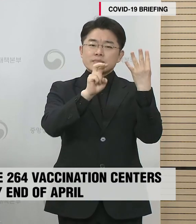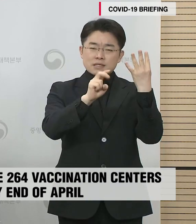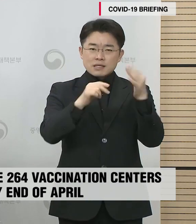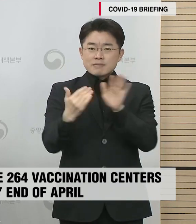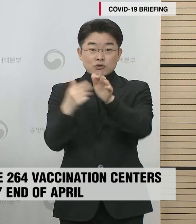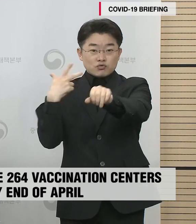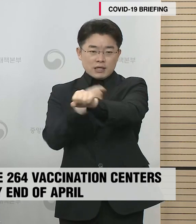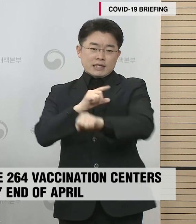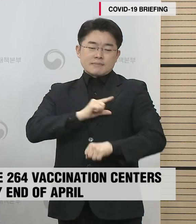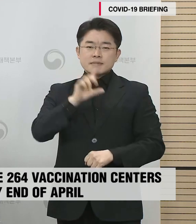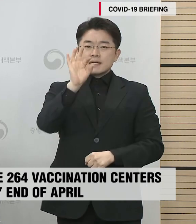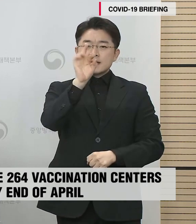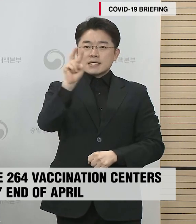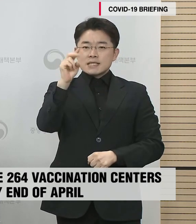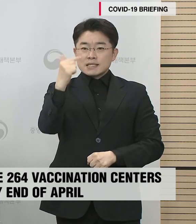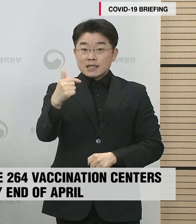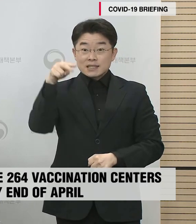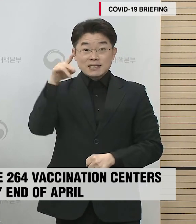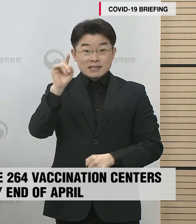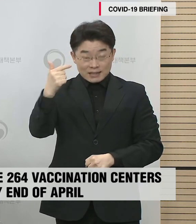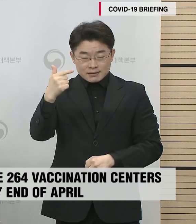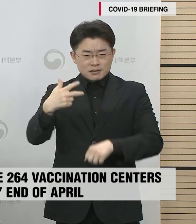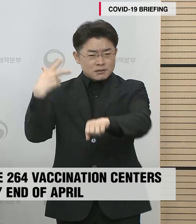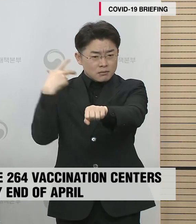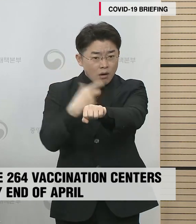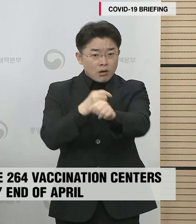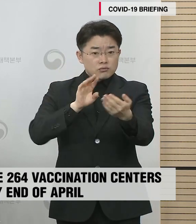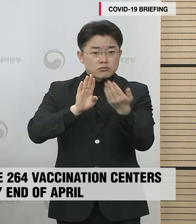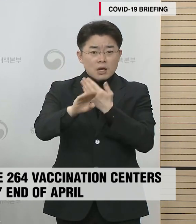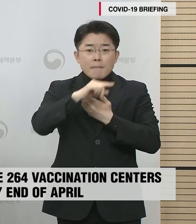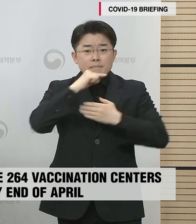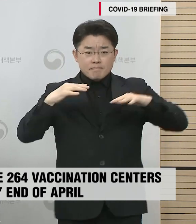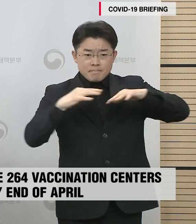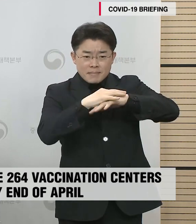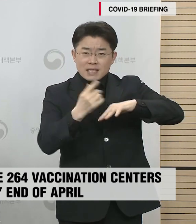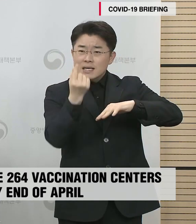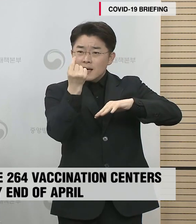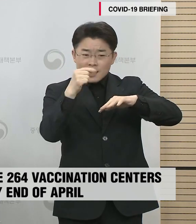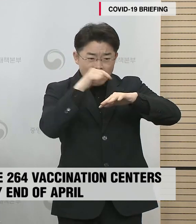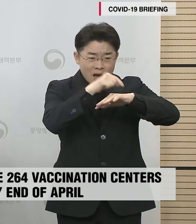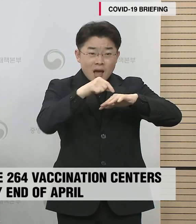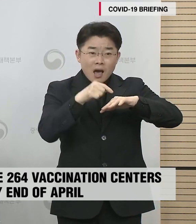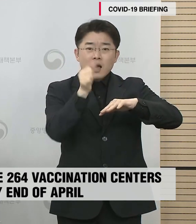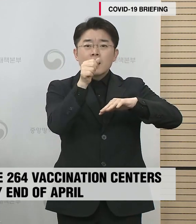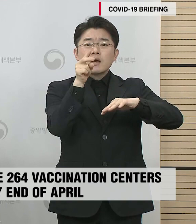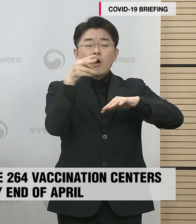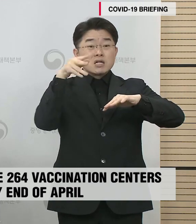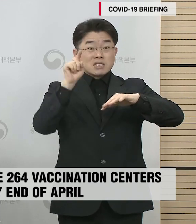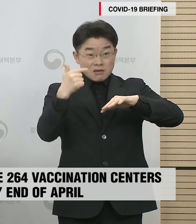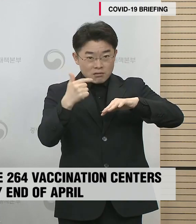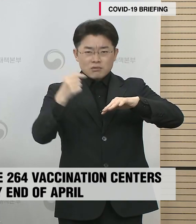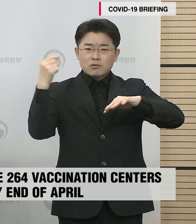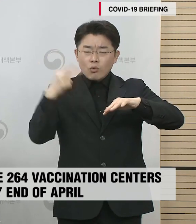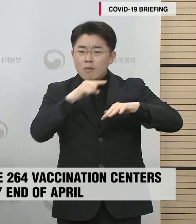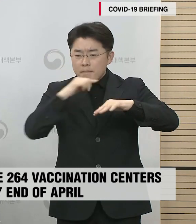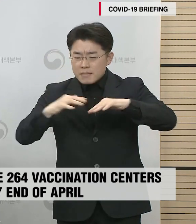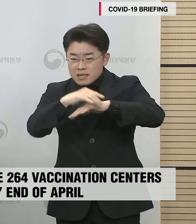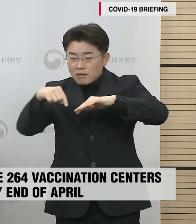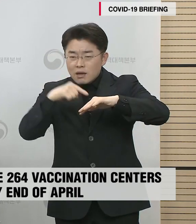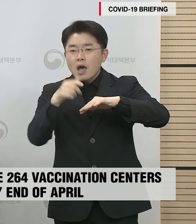they said that regarding the Janssen vaccines, they said the benefits of the inoculation,